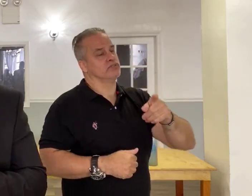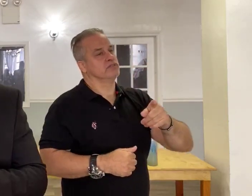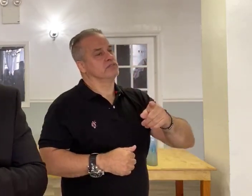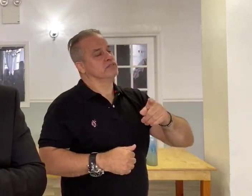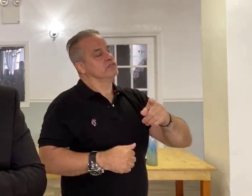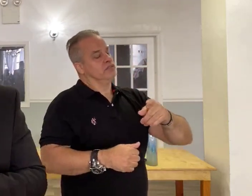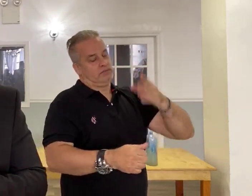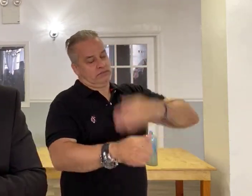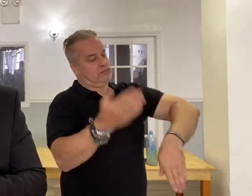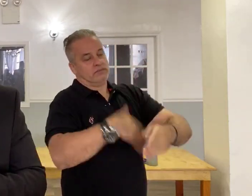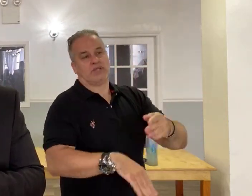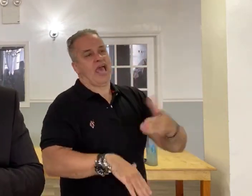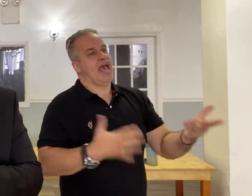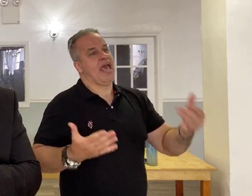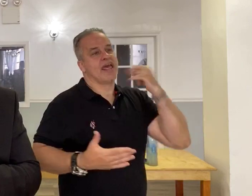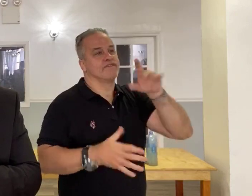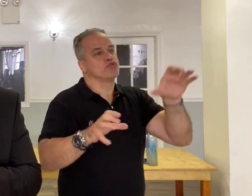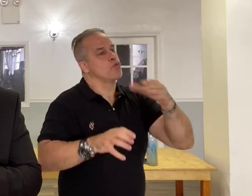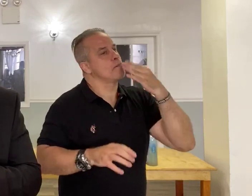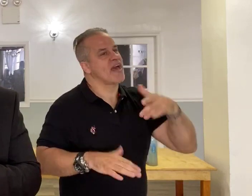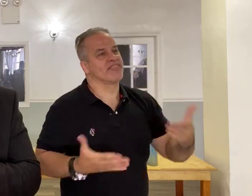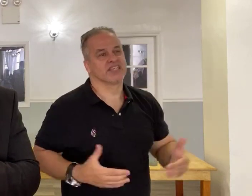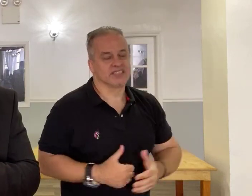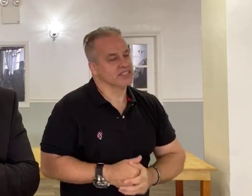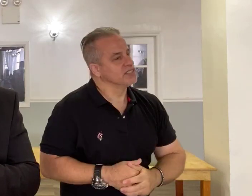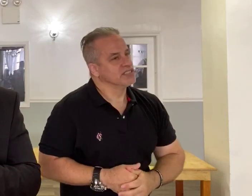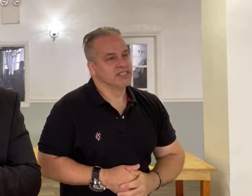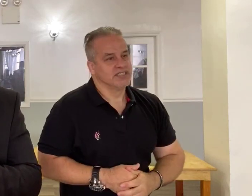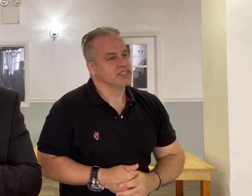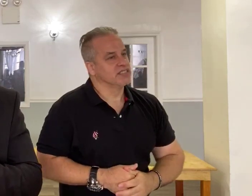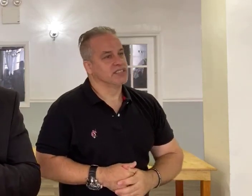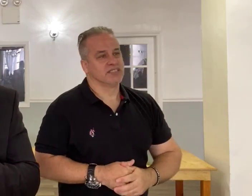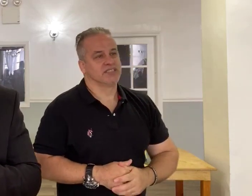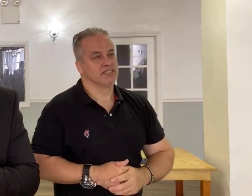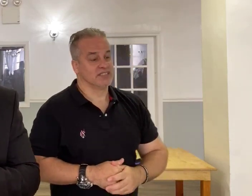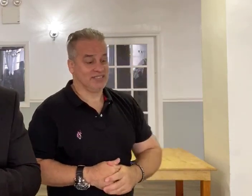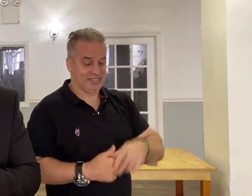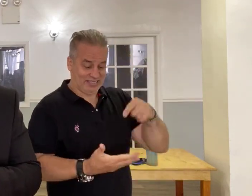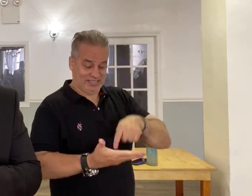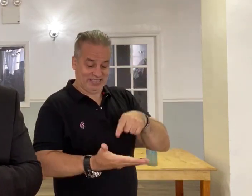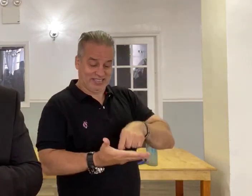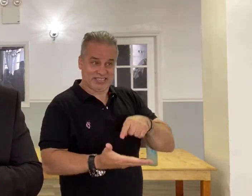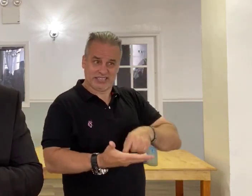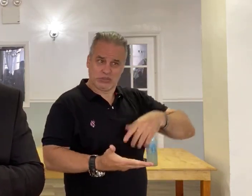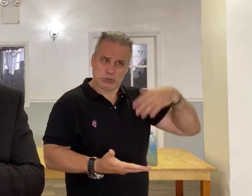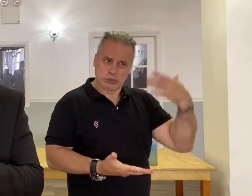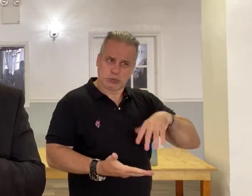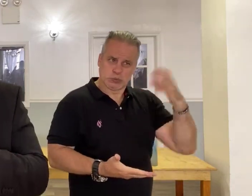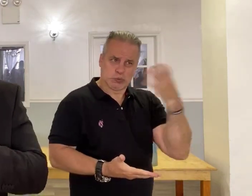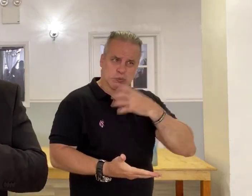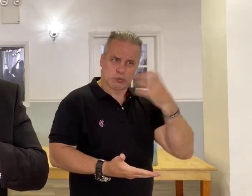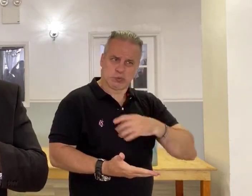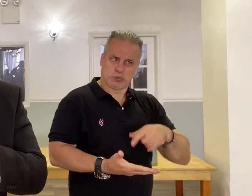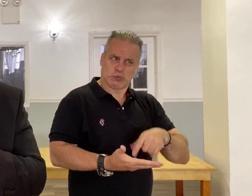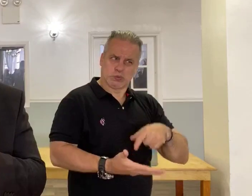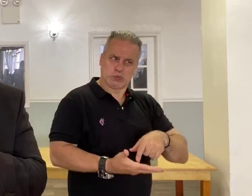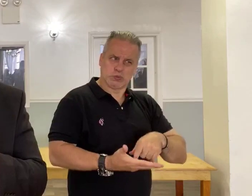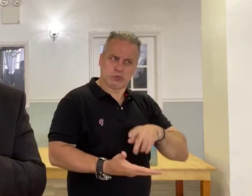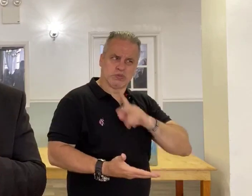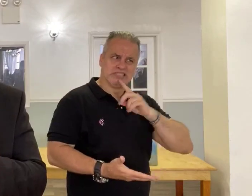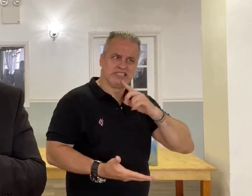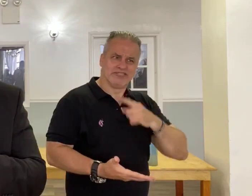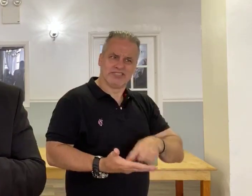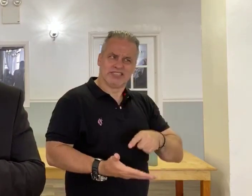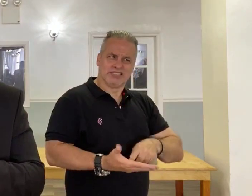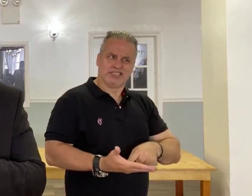says it very explicitly, very graphically. He's talking about removing hands and feet. He says, cut off